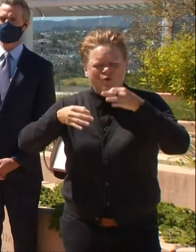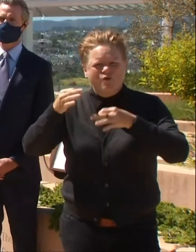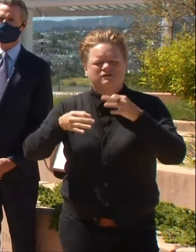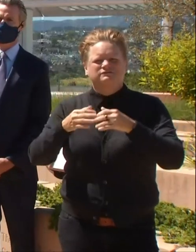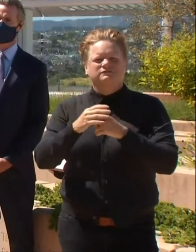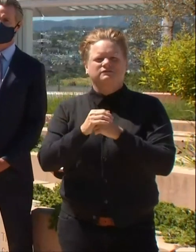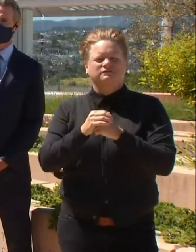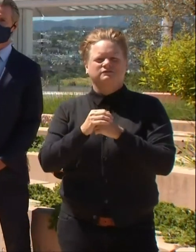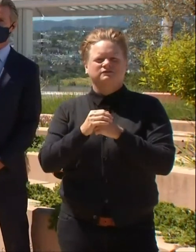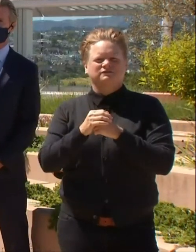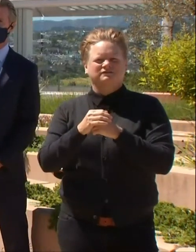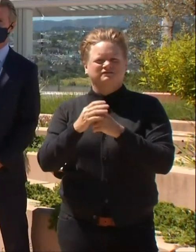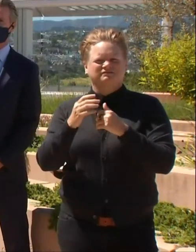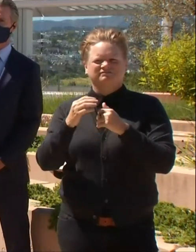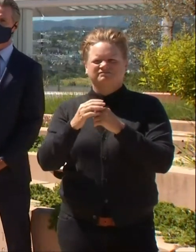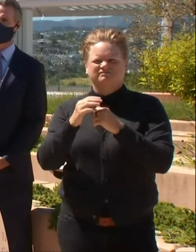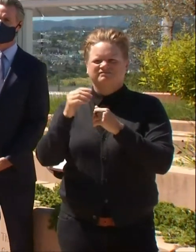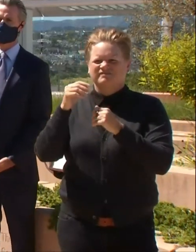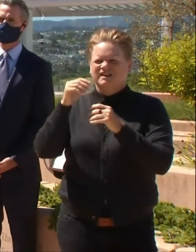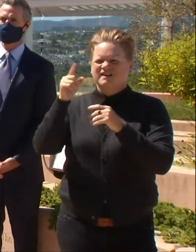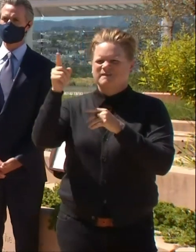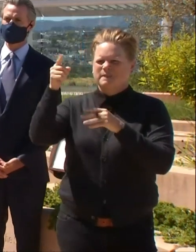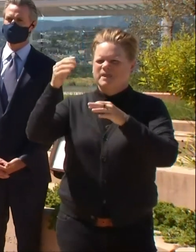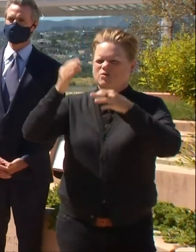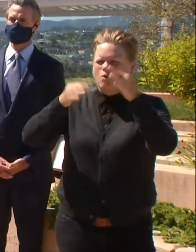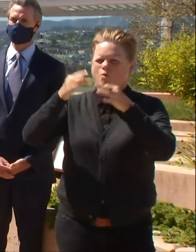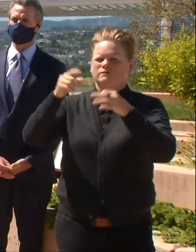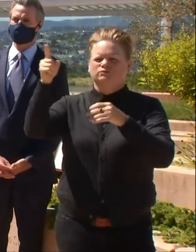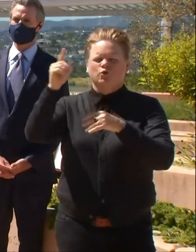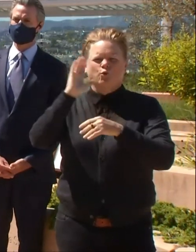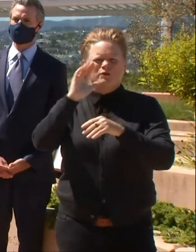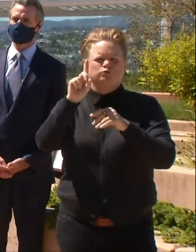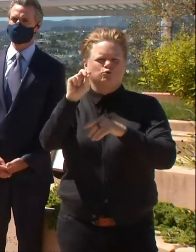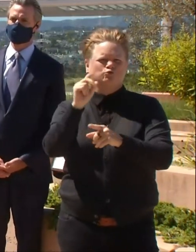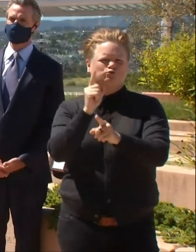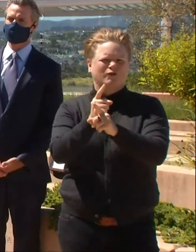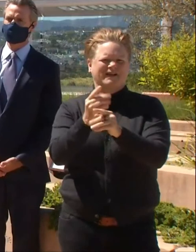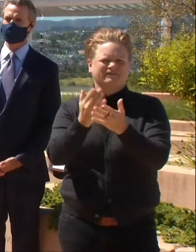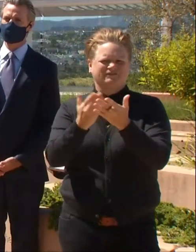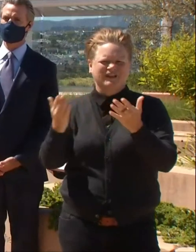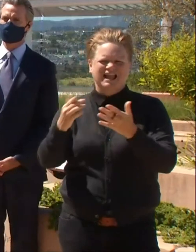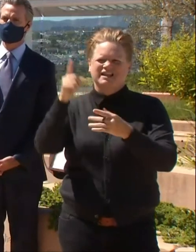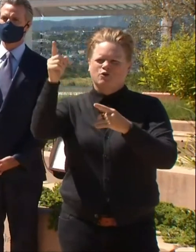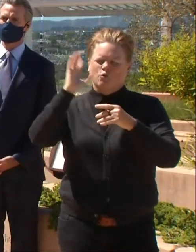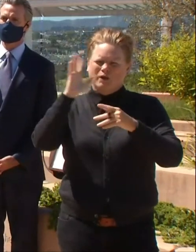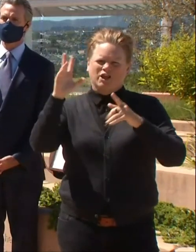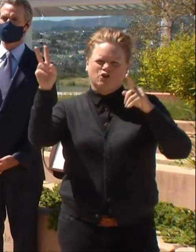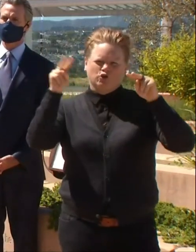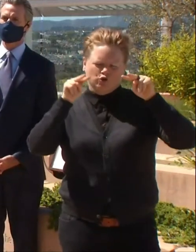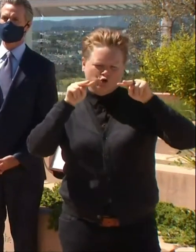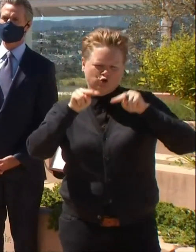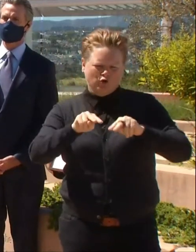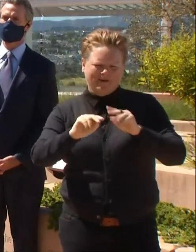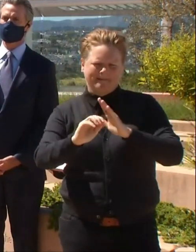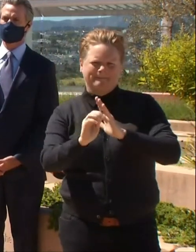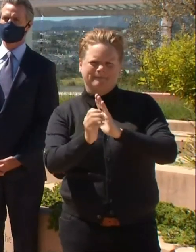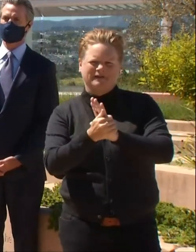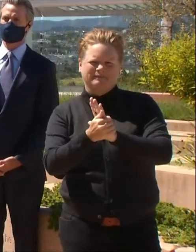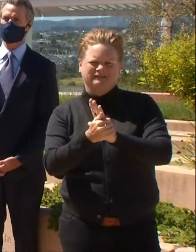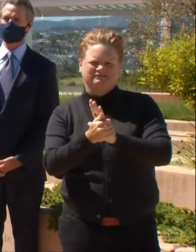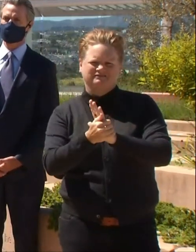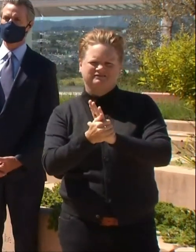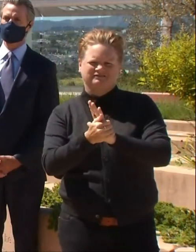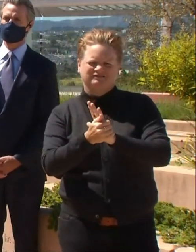cases brought before it, that the court will do the right thing and will look at the Second Amendment through the larger lens of history, through the